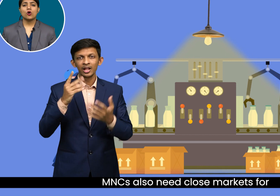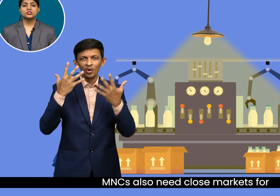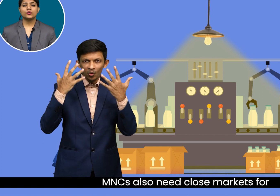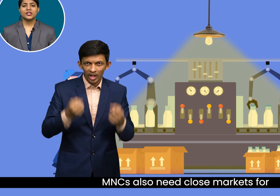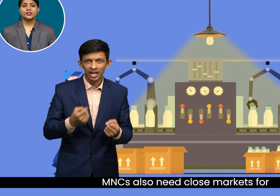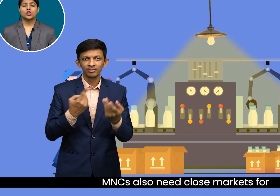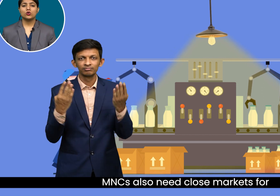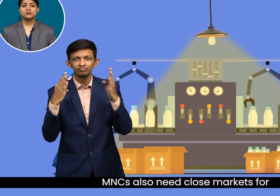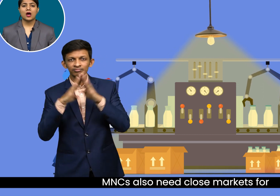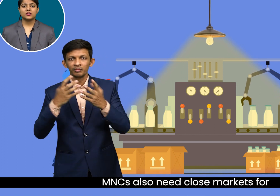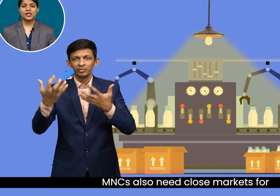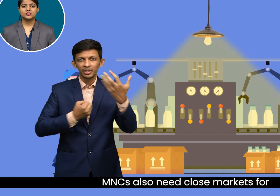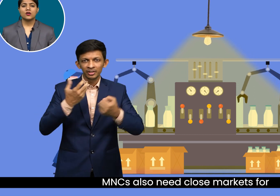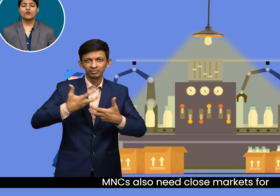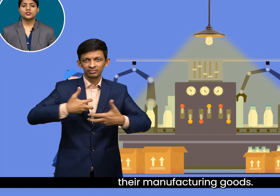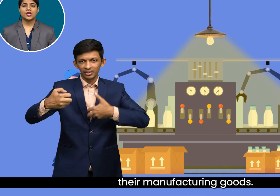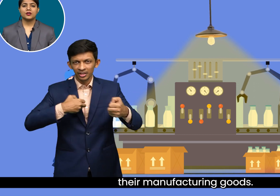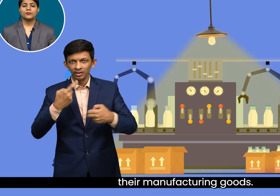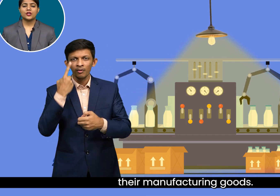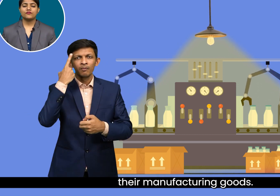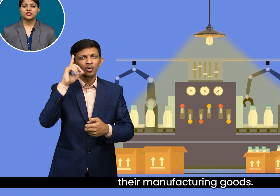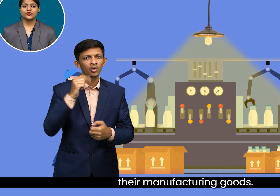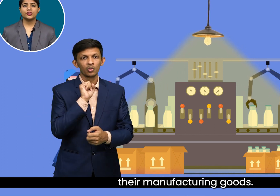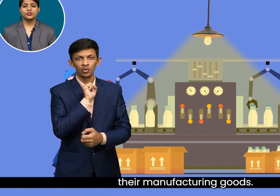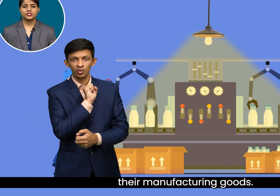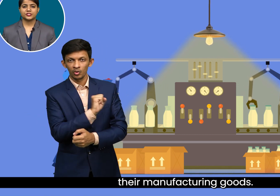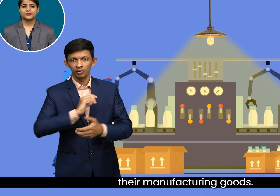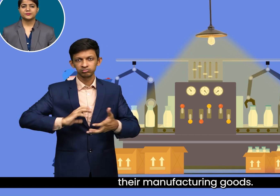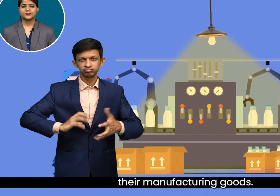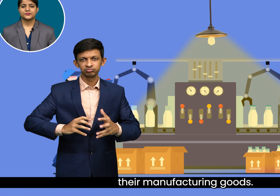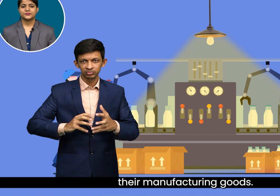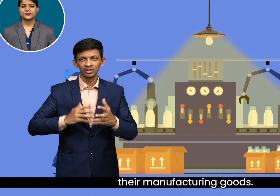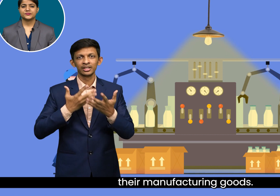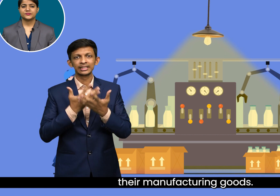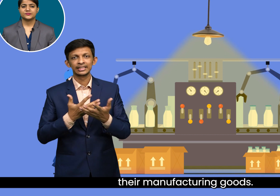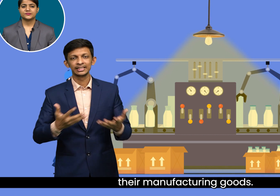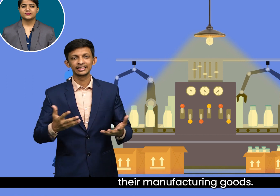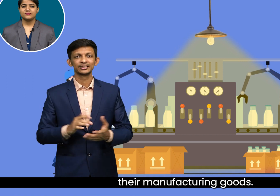MNCs also need closed markets for their manufacturing goods.